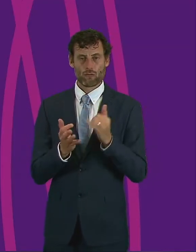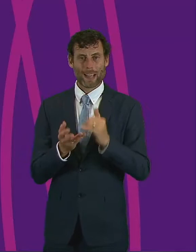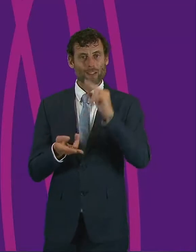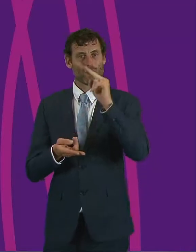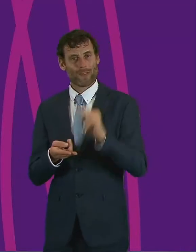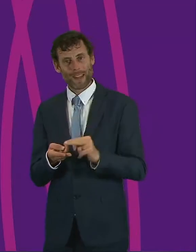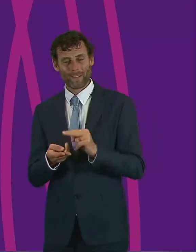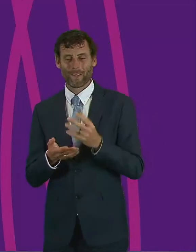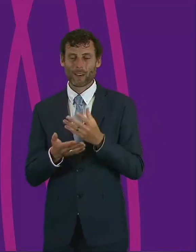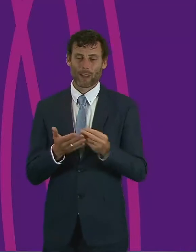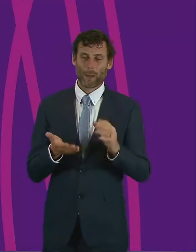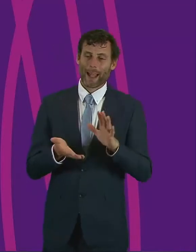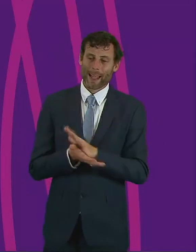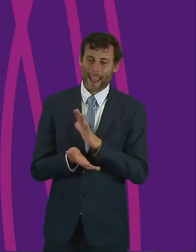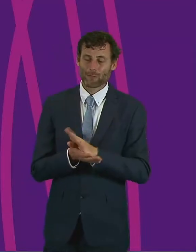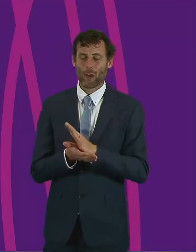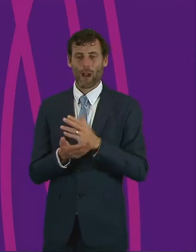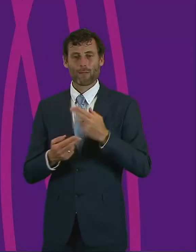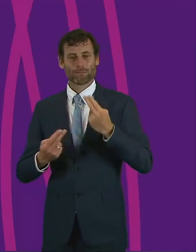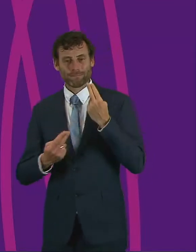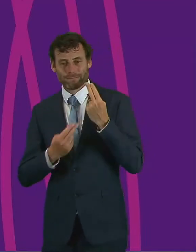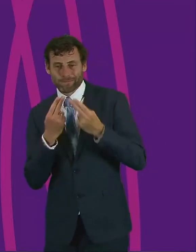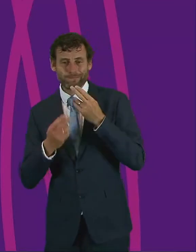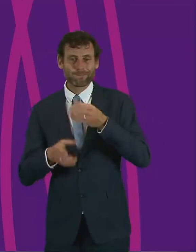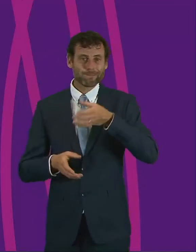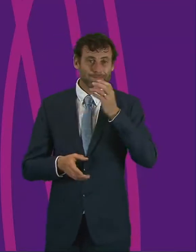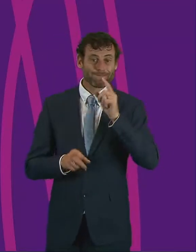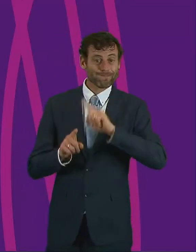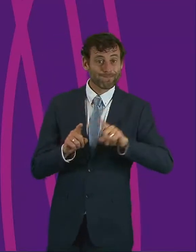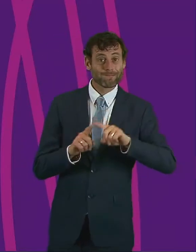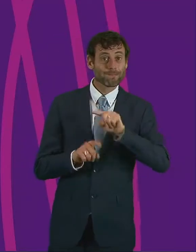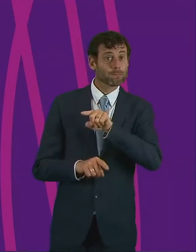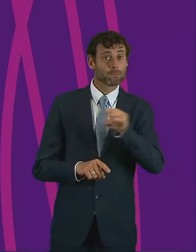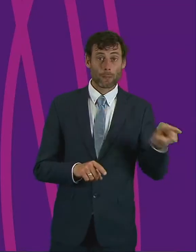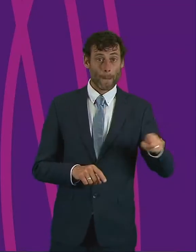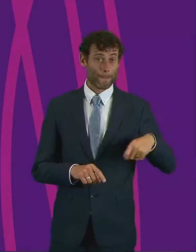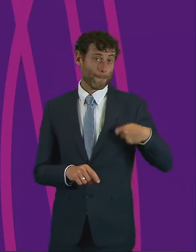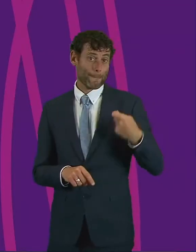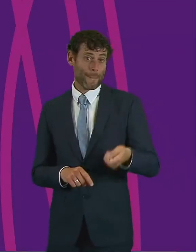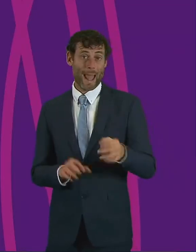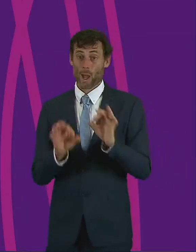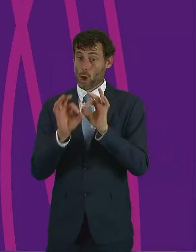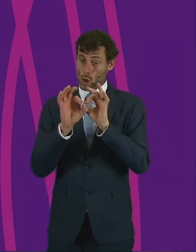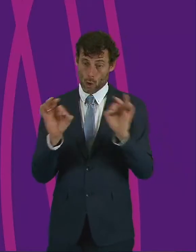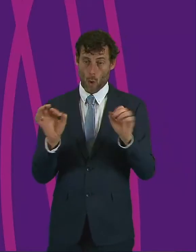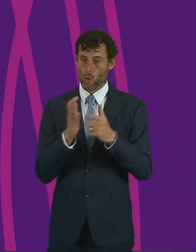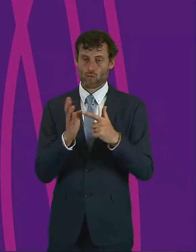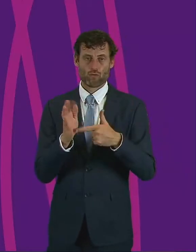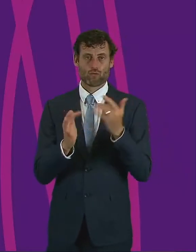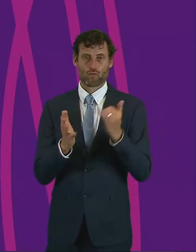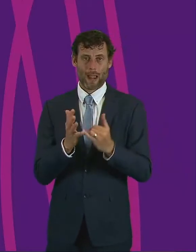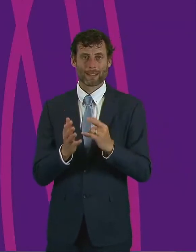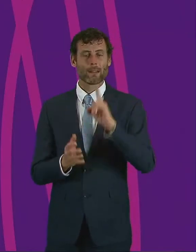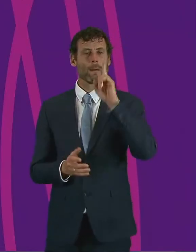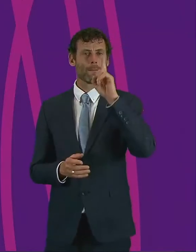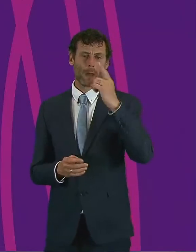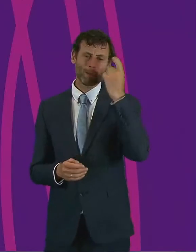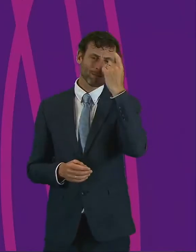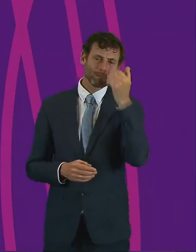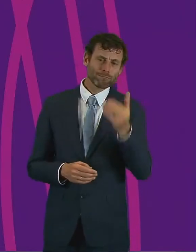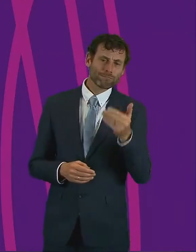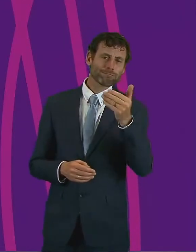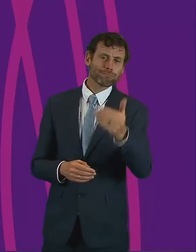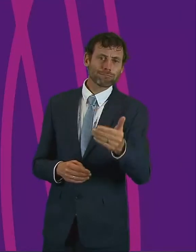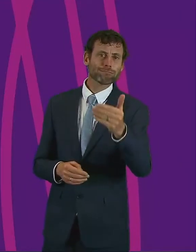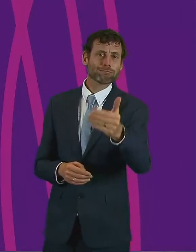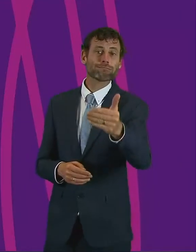hospitality and the aviation sectors are all paying no rates at all. But clearly, looking further ahead, beyond